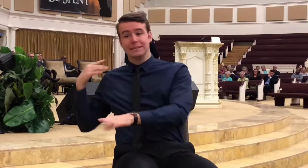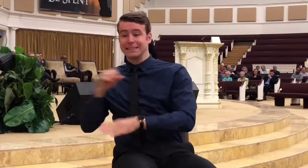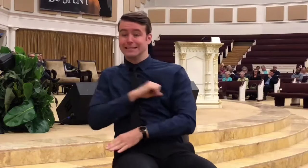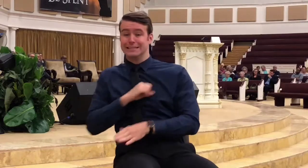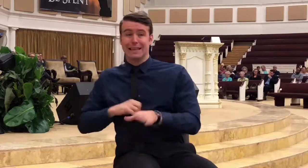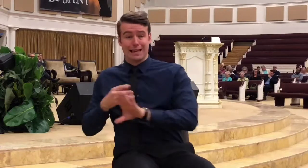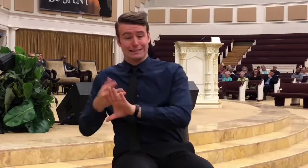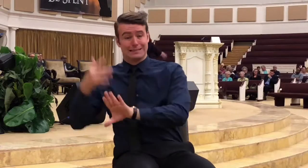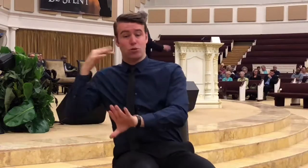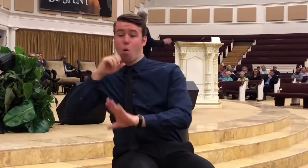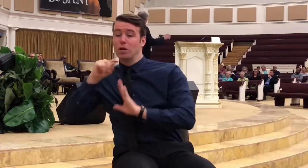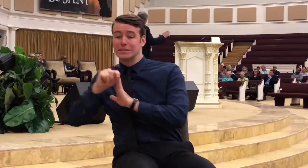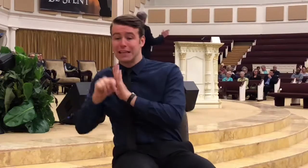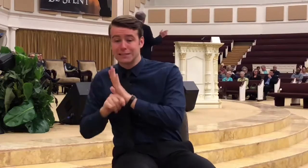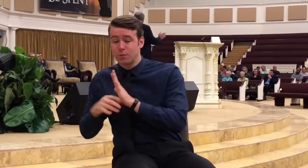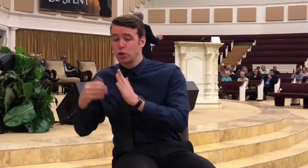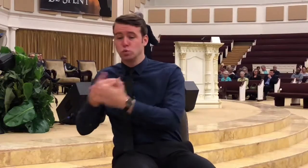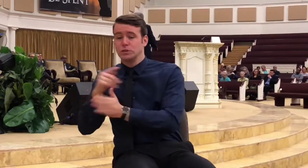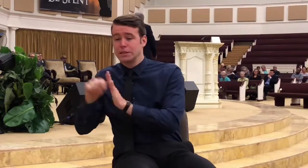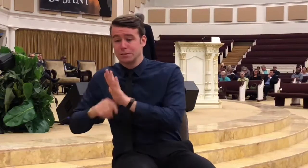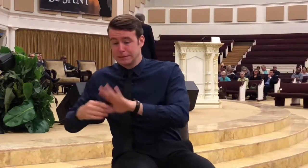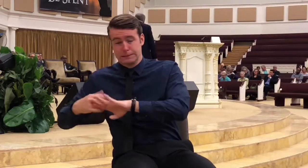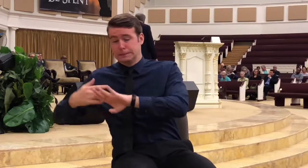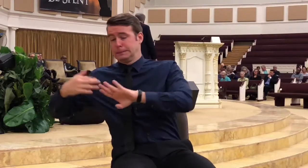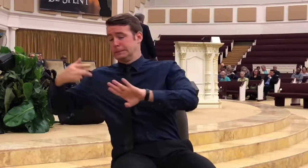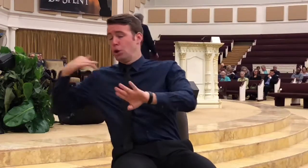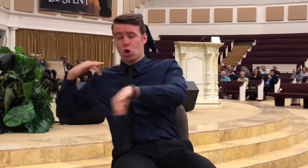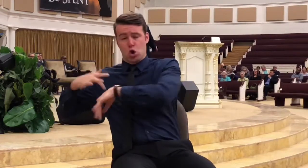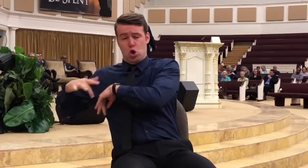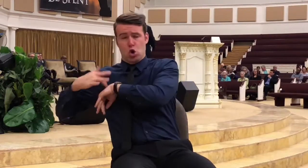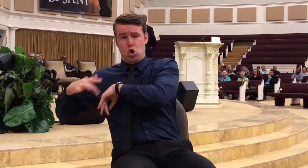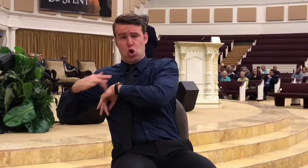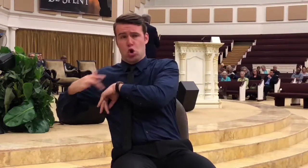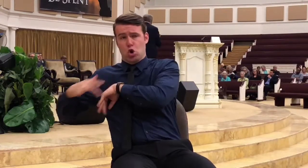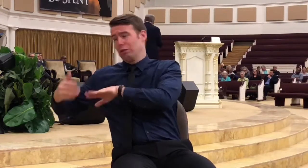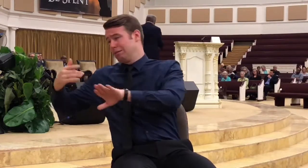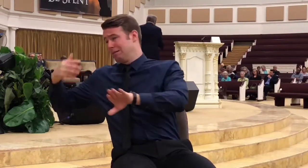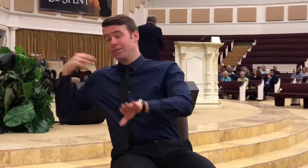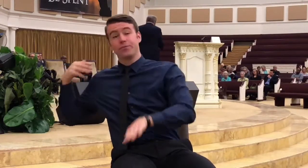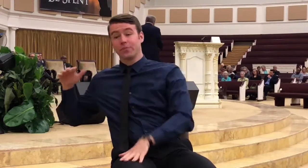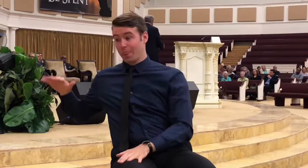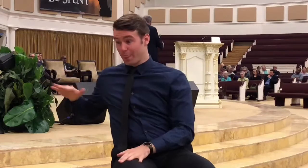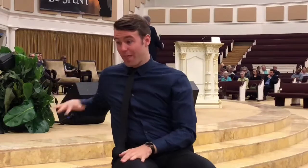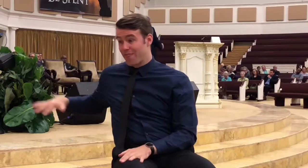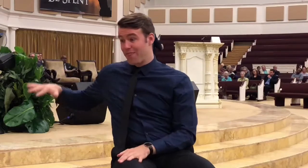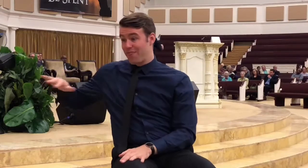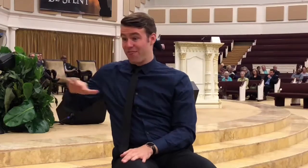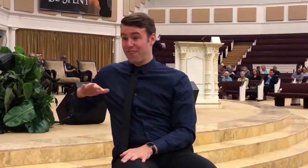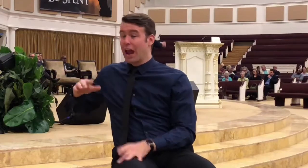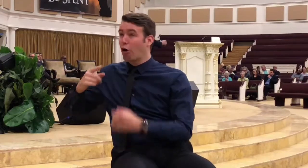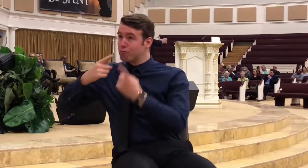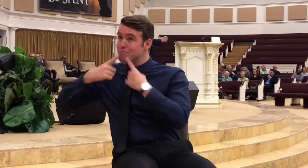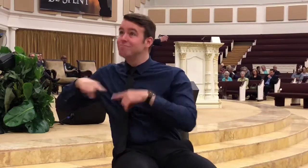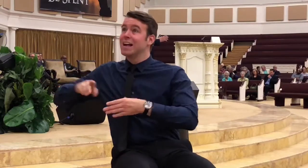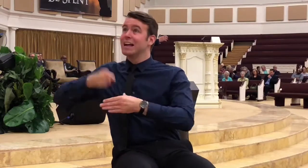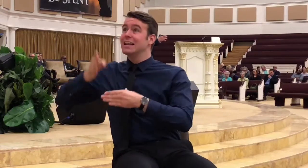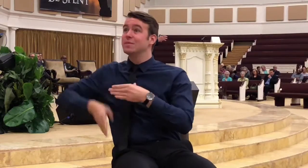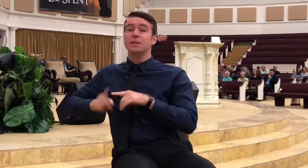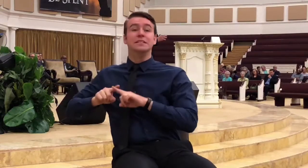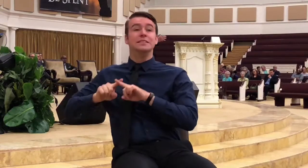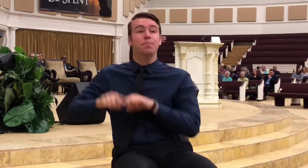saints in the Old Testament, and earlier people of God, that their completion depended upon